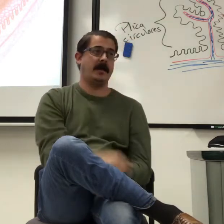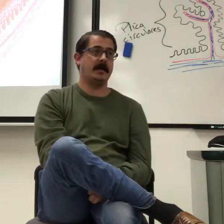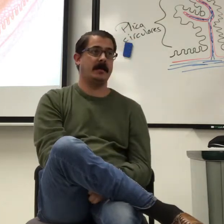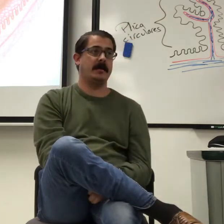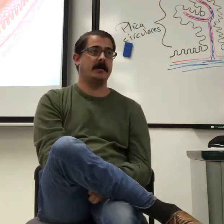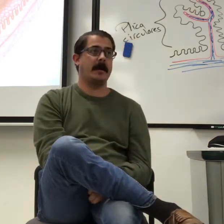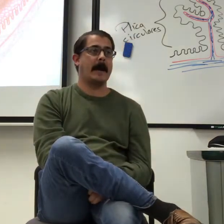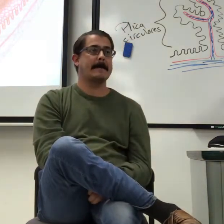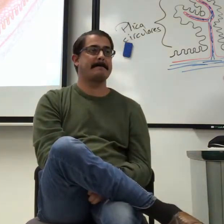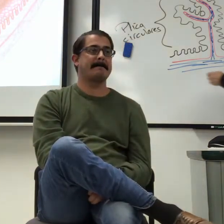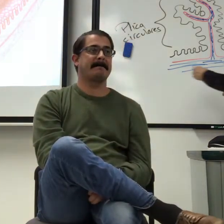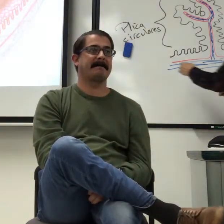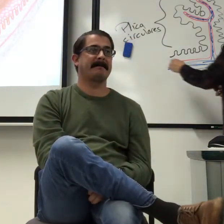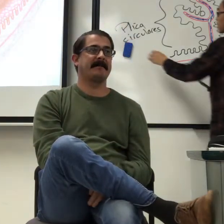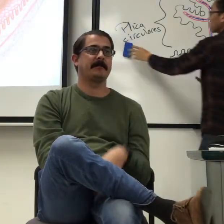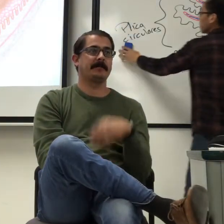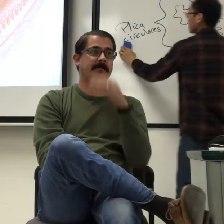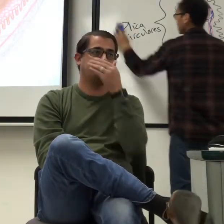it.